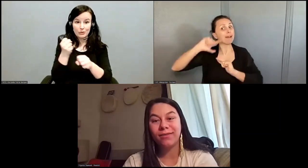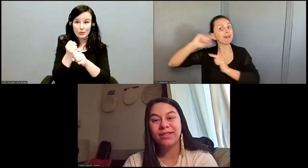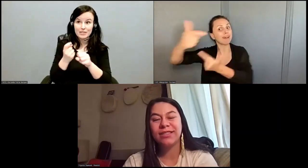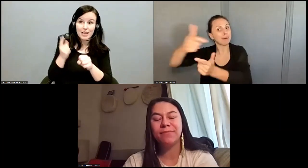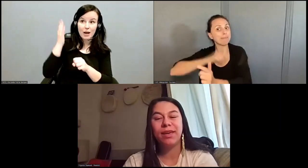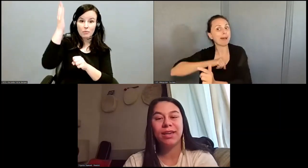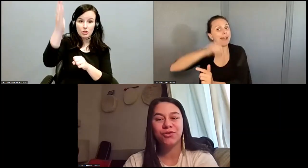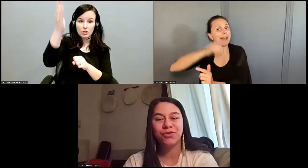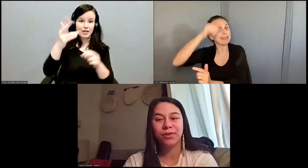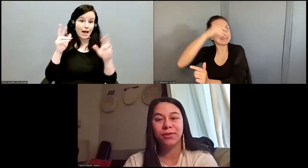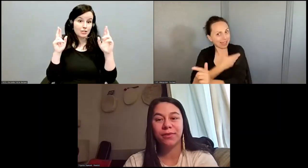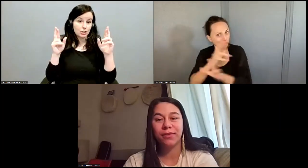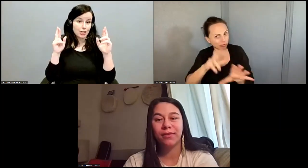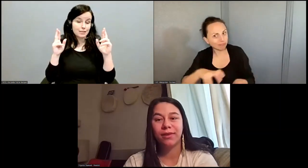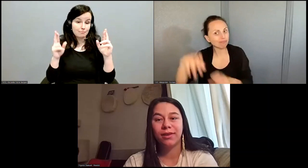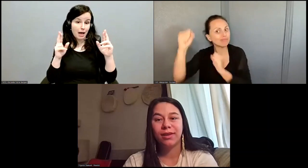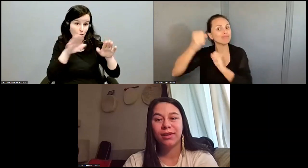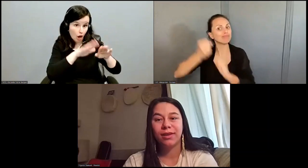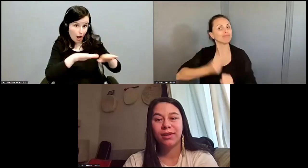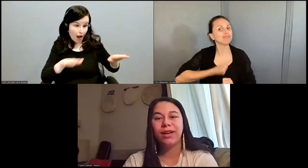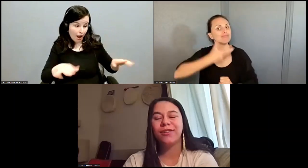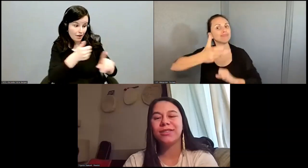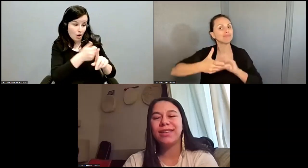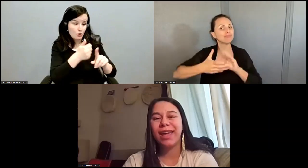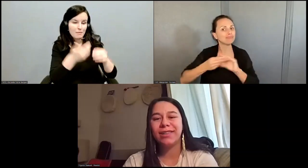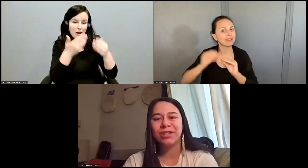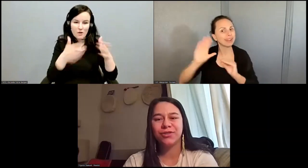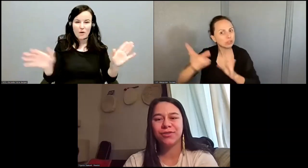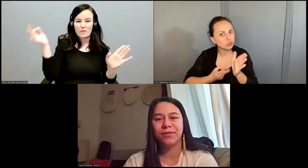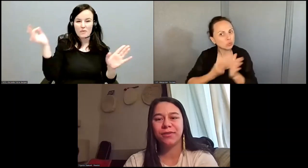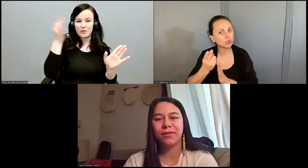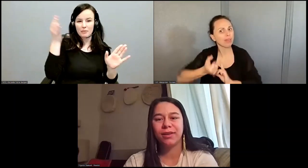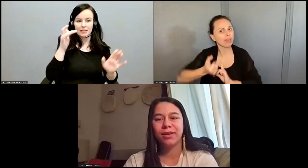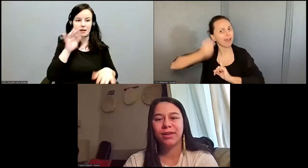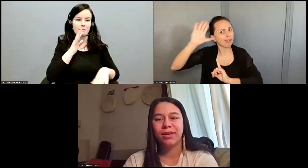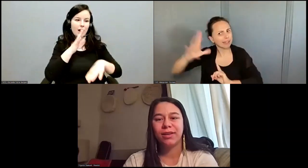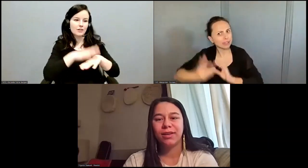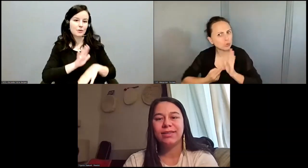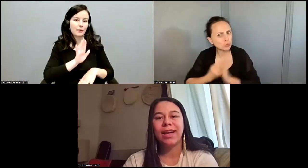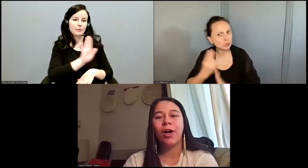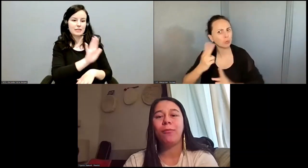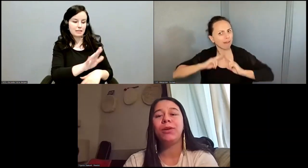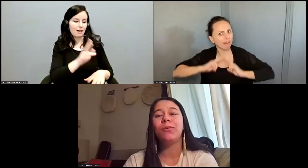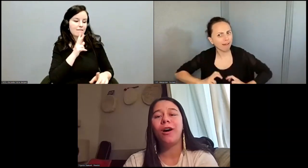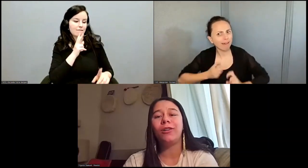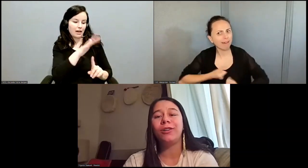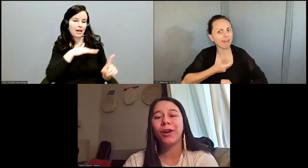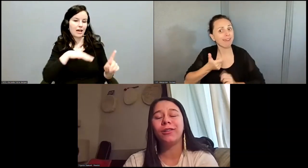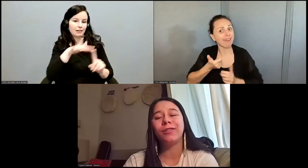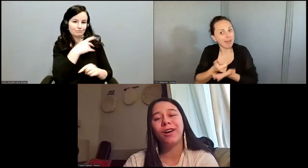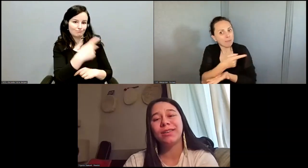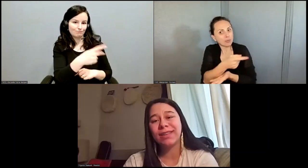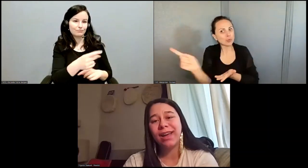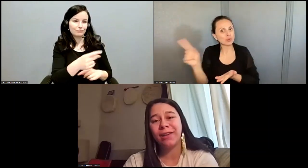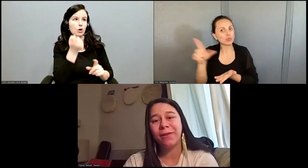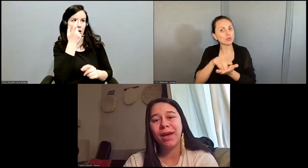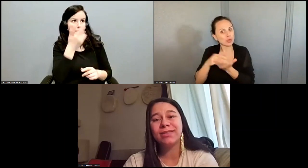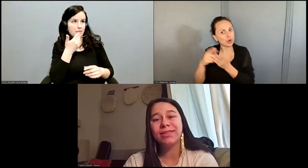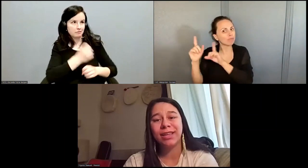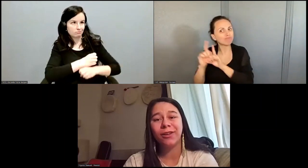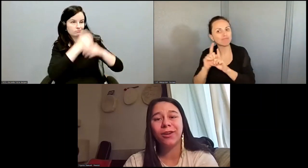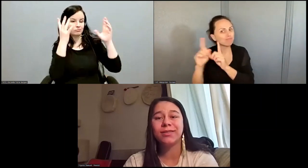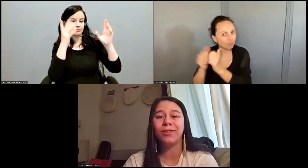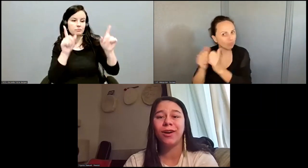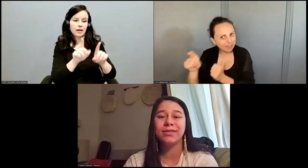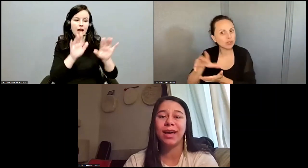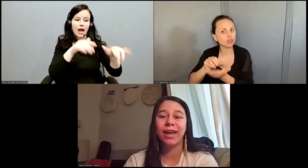well to speak his truth, to understand his truth, and to help you all learn alongside him as